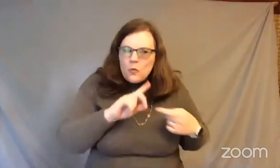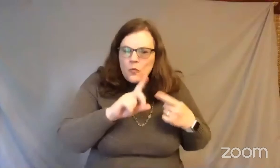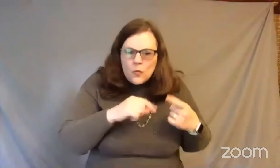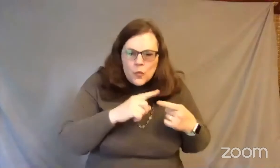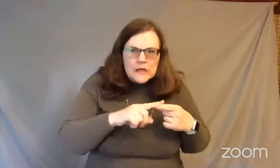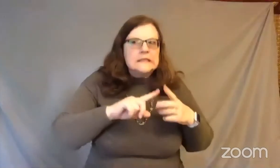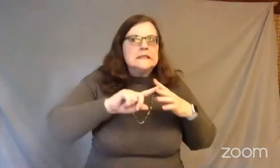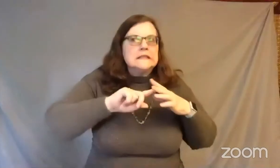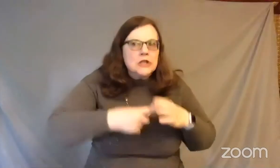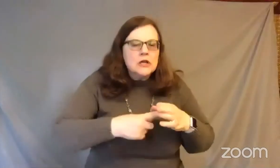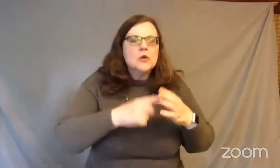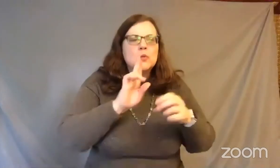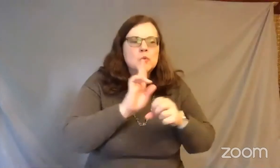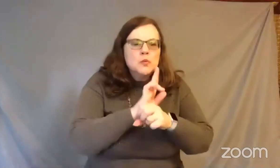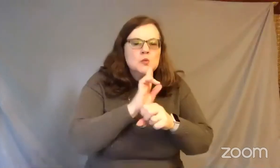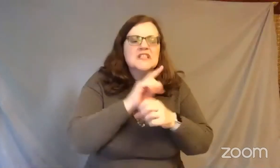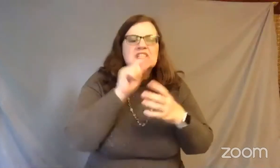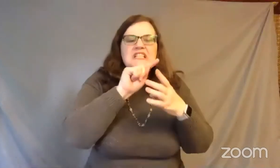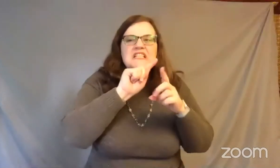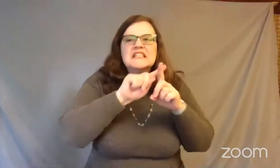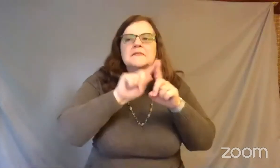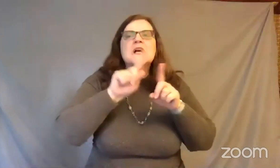And our analysis